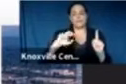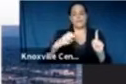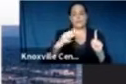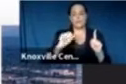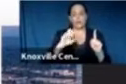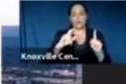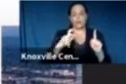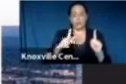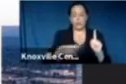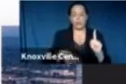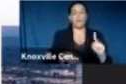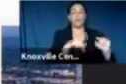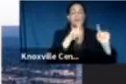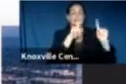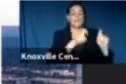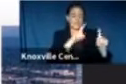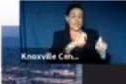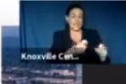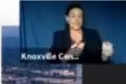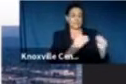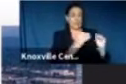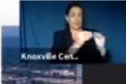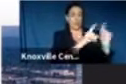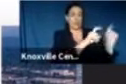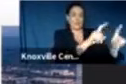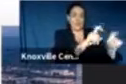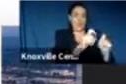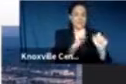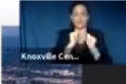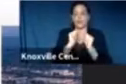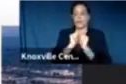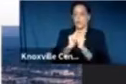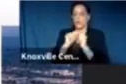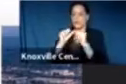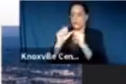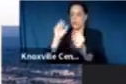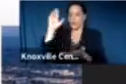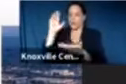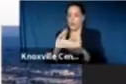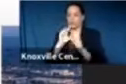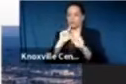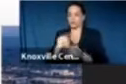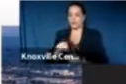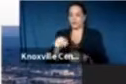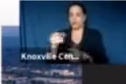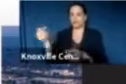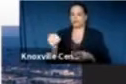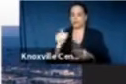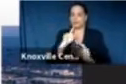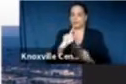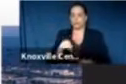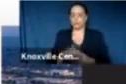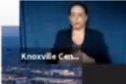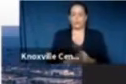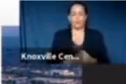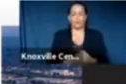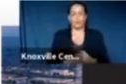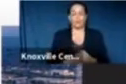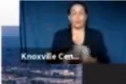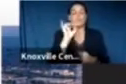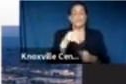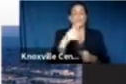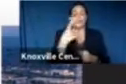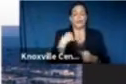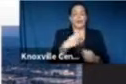community-wide sustained and increased diagnostic testing with consistent or decreased test result reporting turnaround time. For this benchmark,